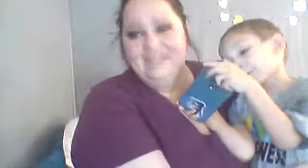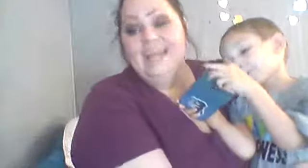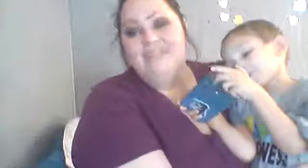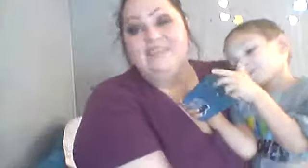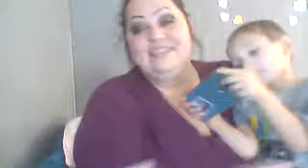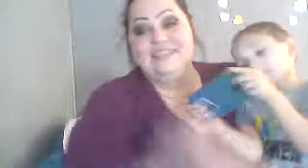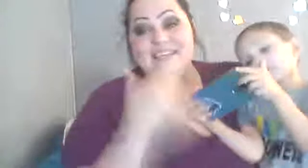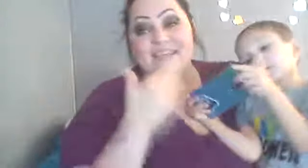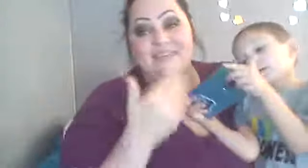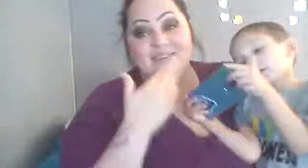Yes, please. Thank you.